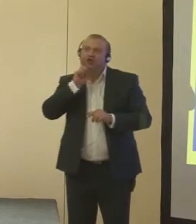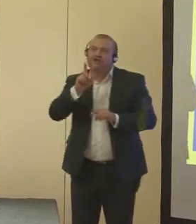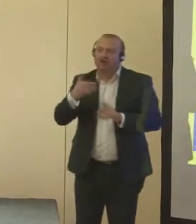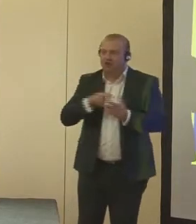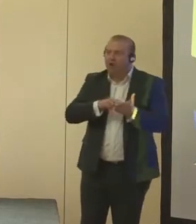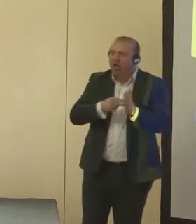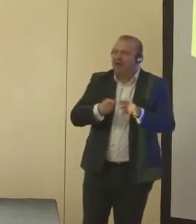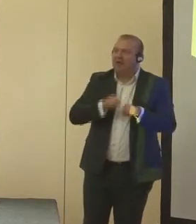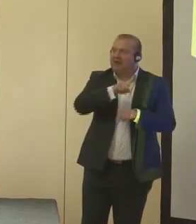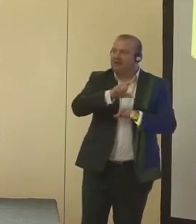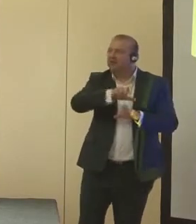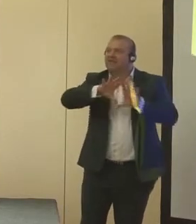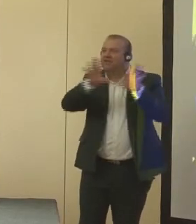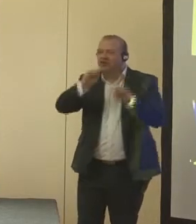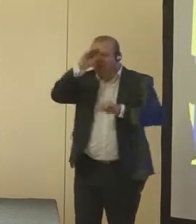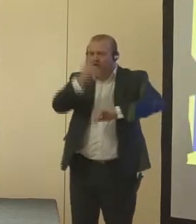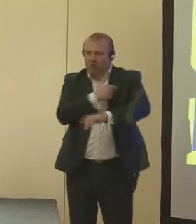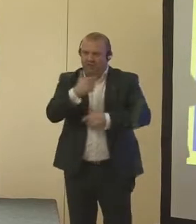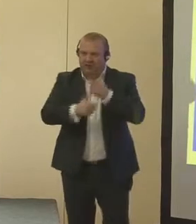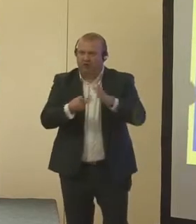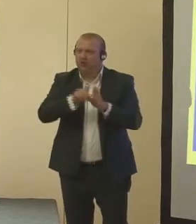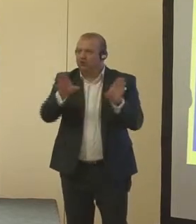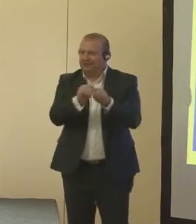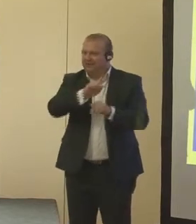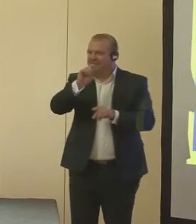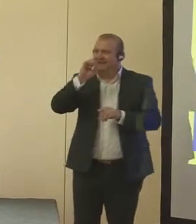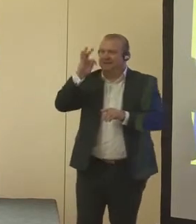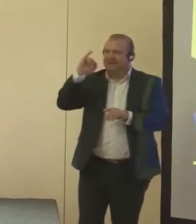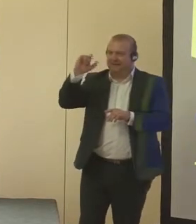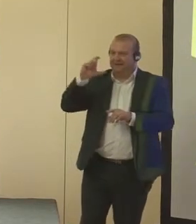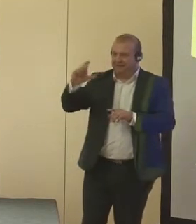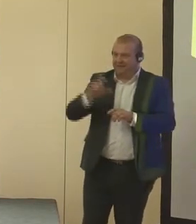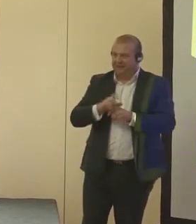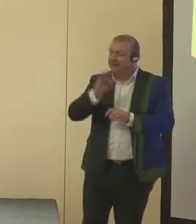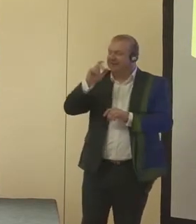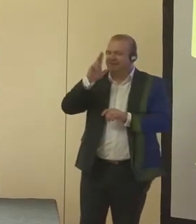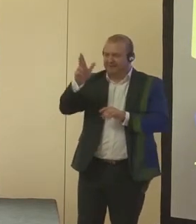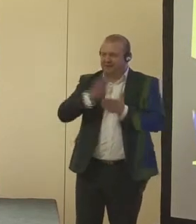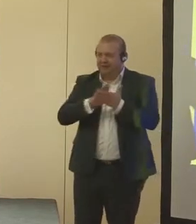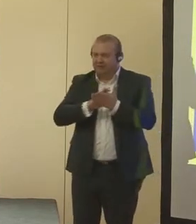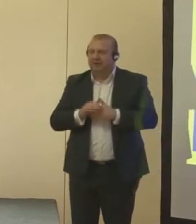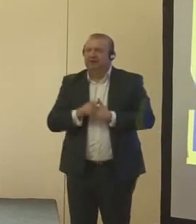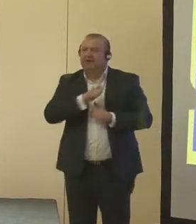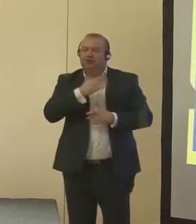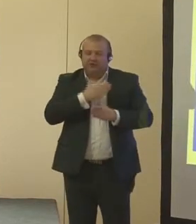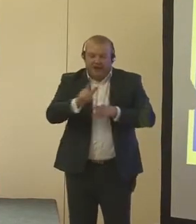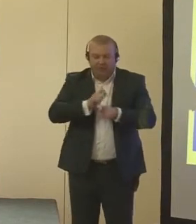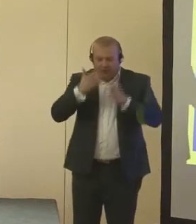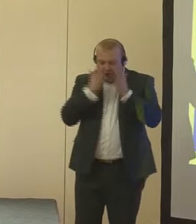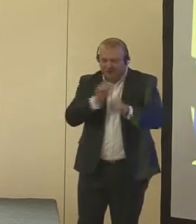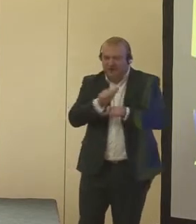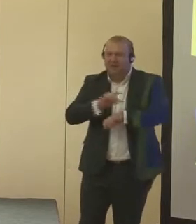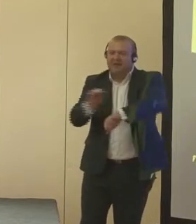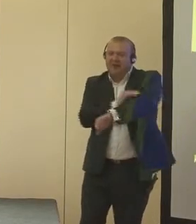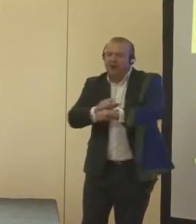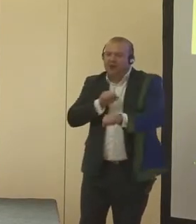information. And we've received in the previous presentations already some examples, actually looking at the e-handbook and